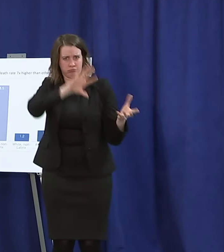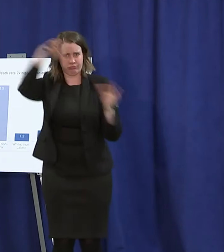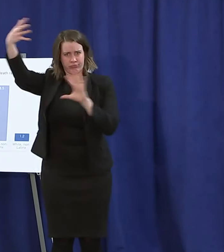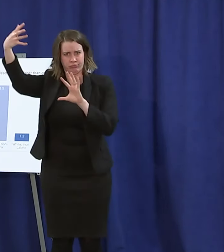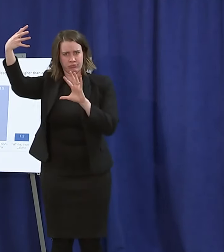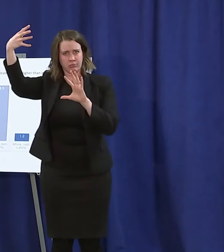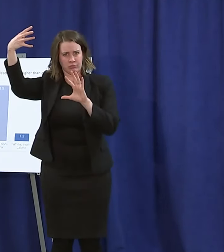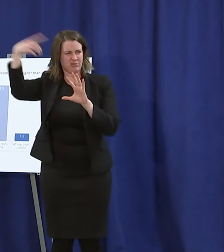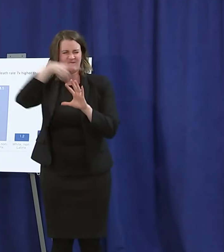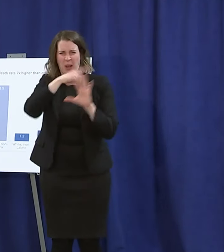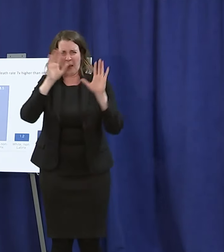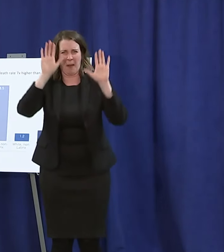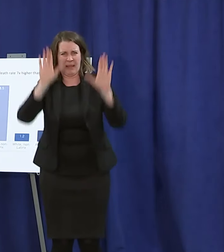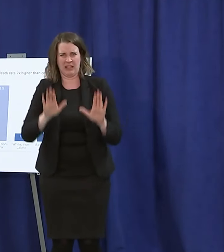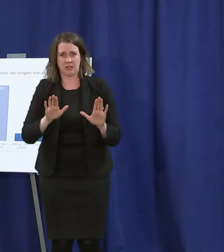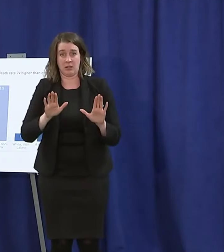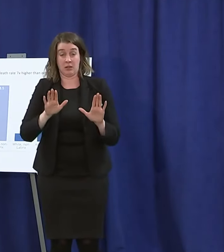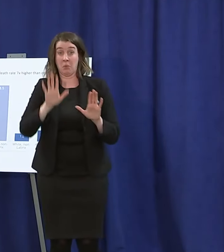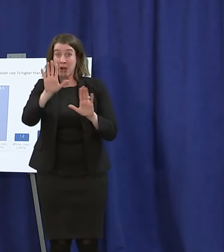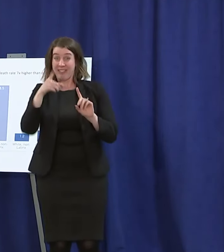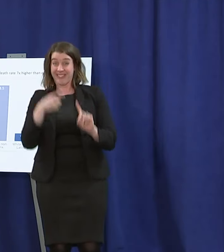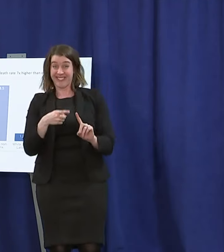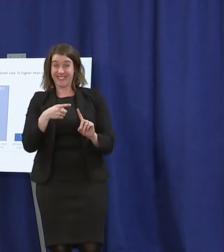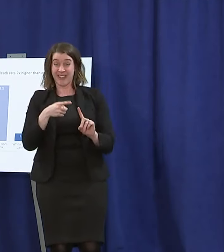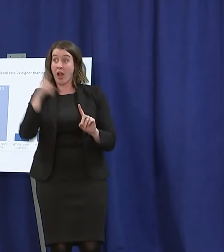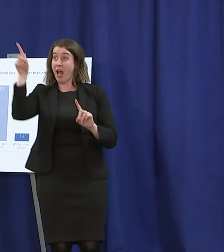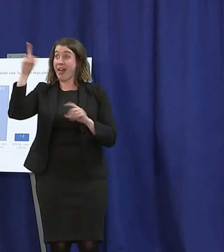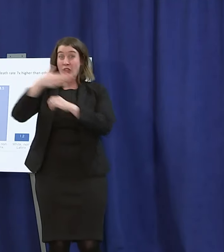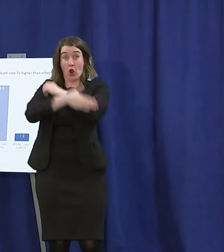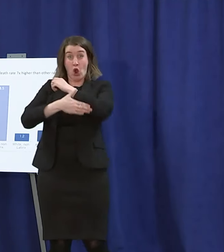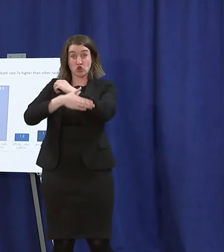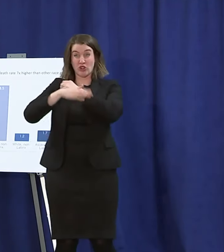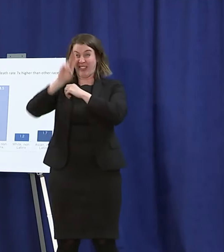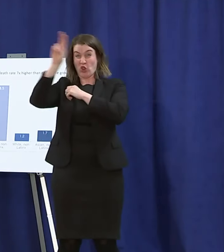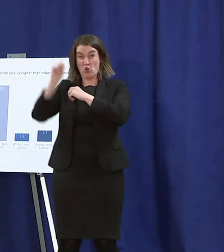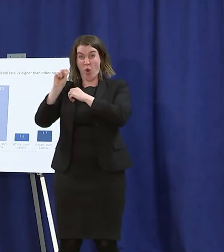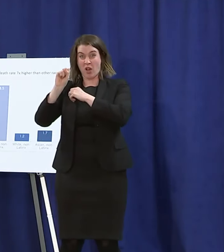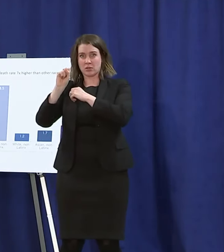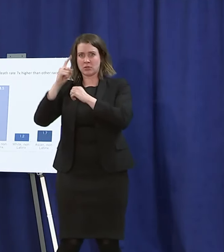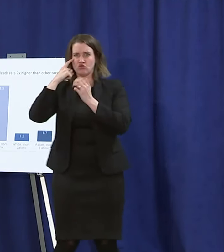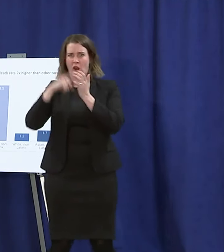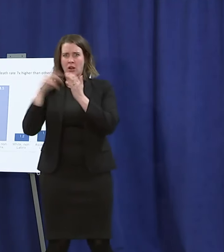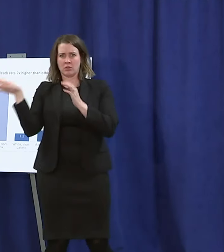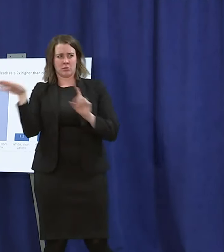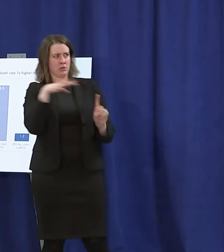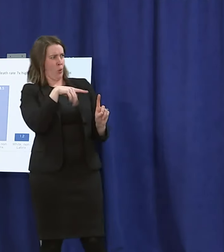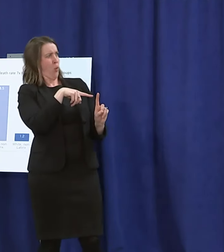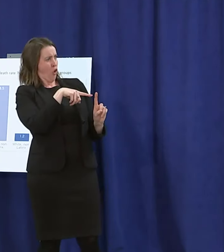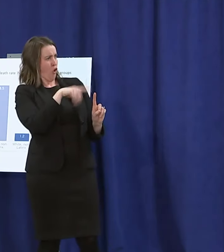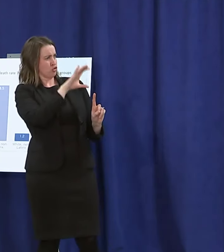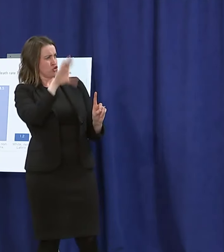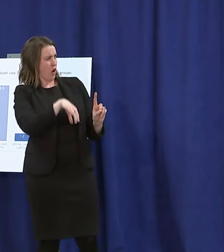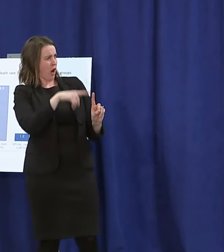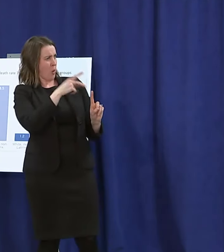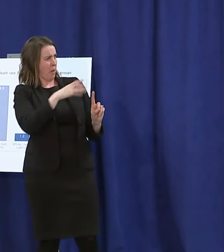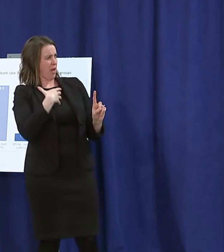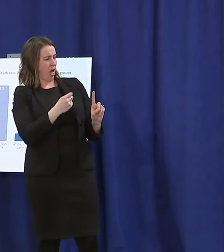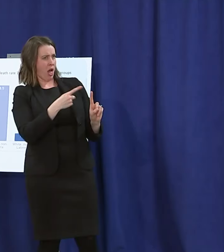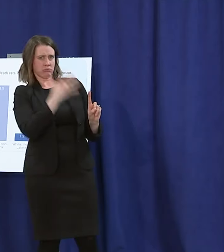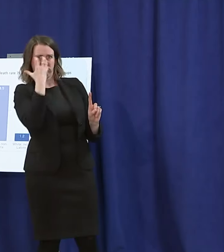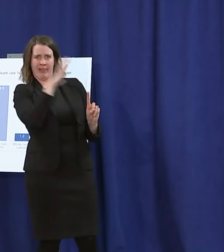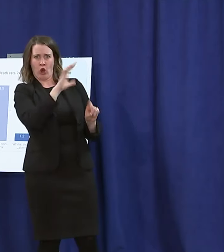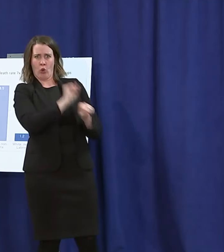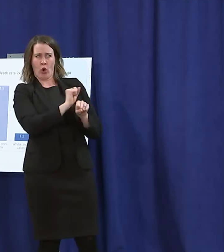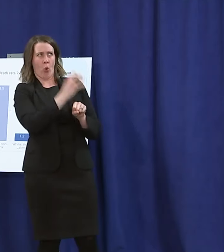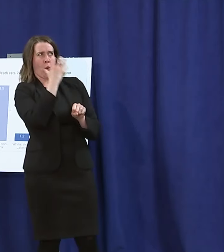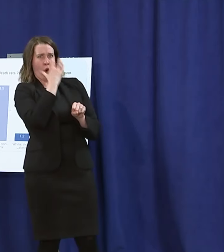to the point, they are nationally recognized for their preparedness work. There's a reason why the federal government